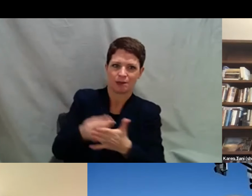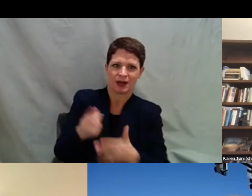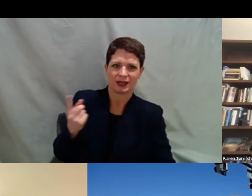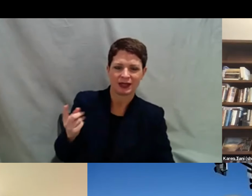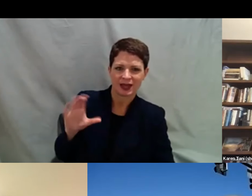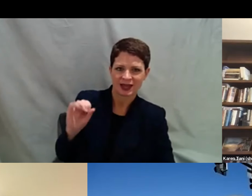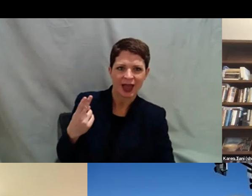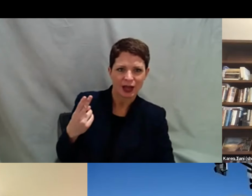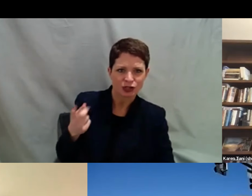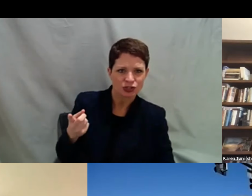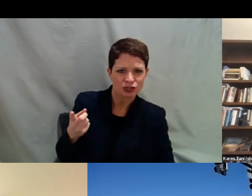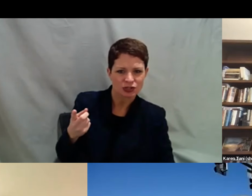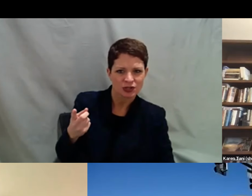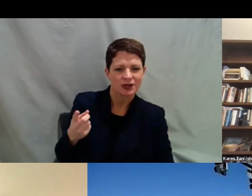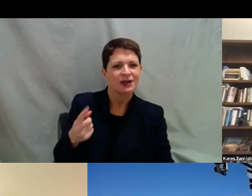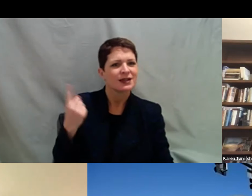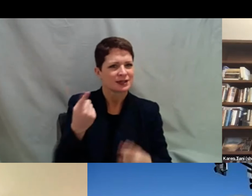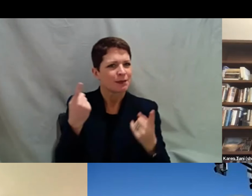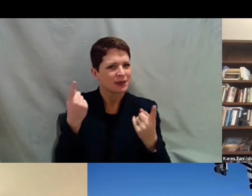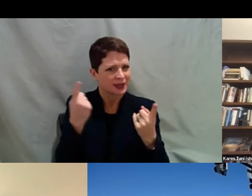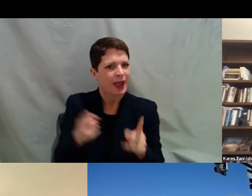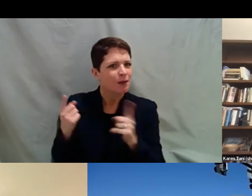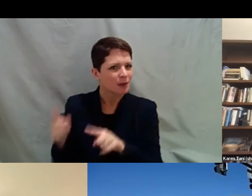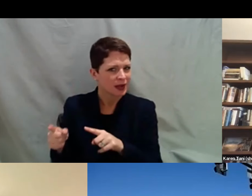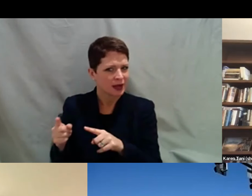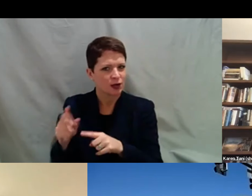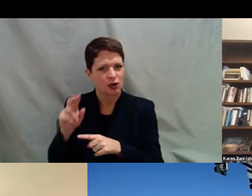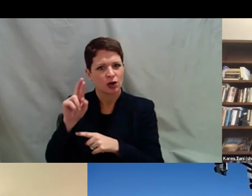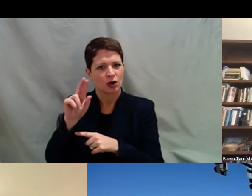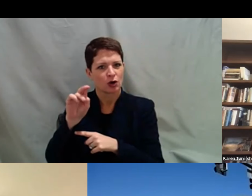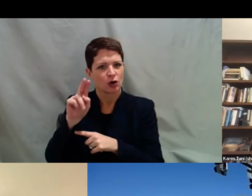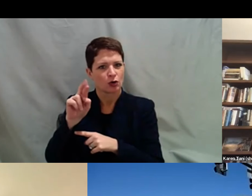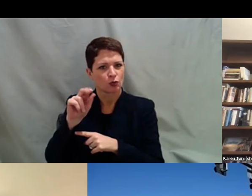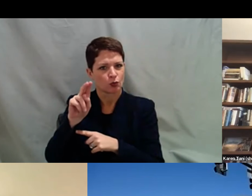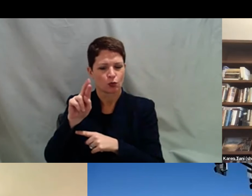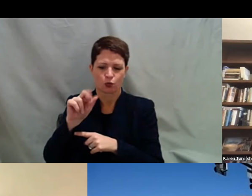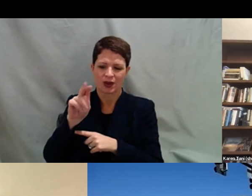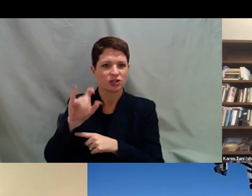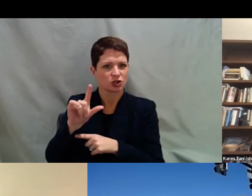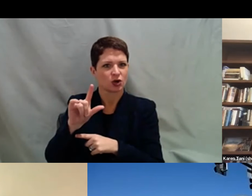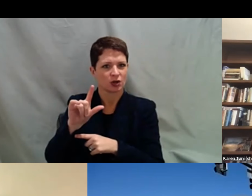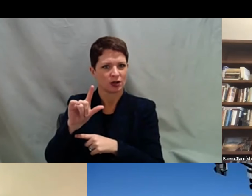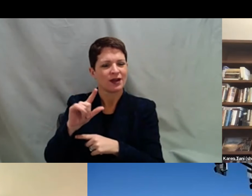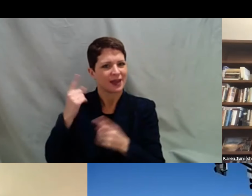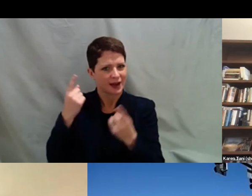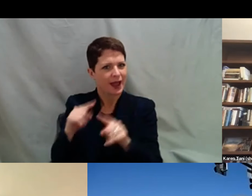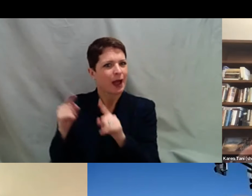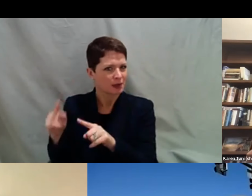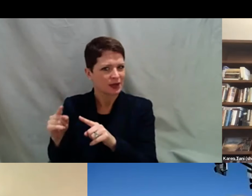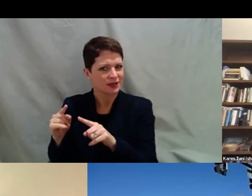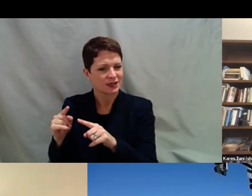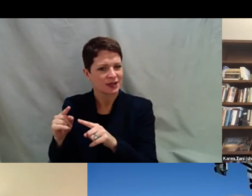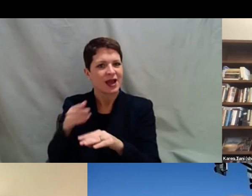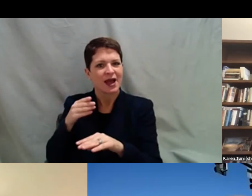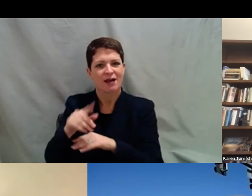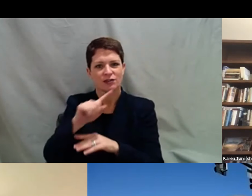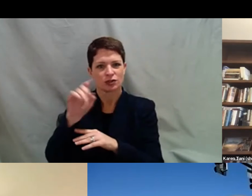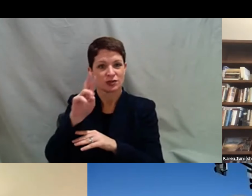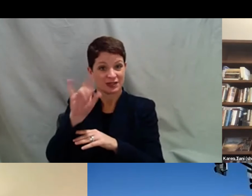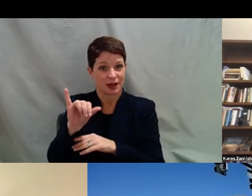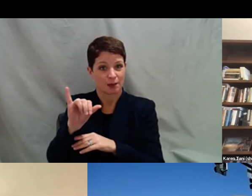So I think that there is something that happens racially, that there's a racial coding that I think happens post-Zebley that